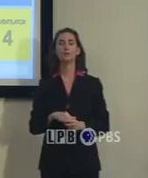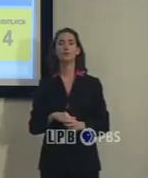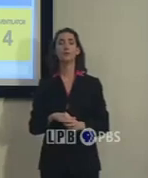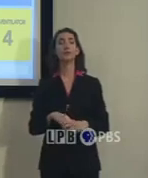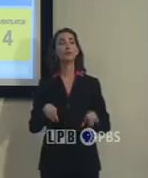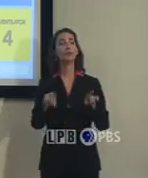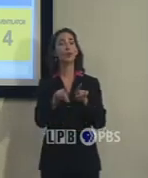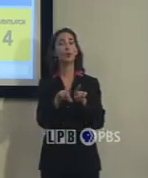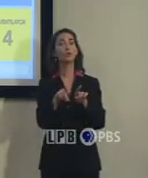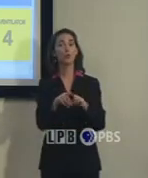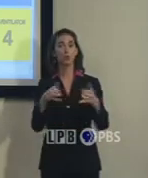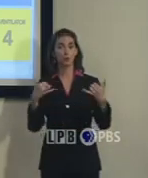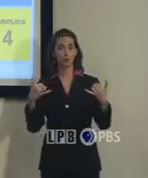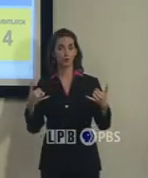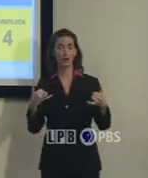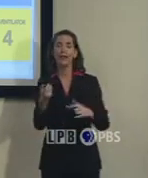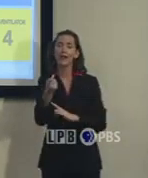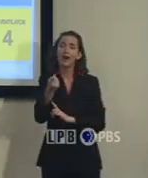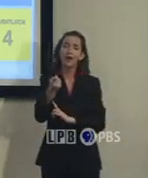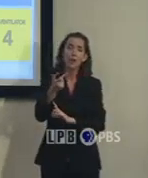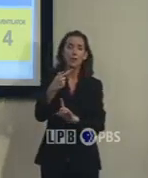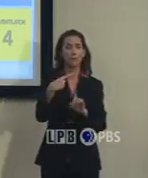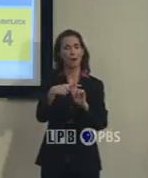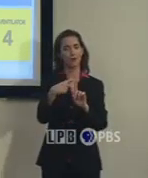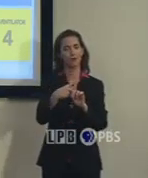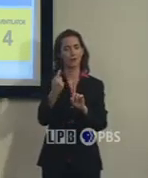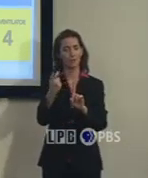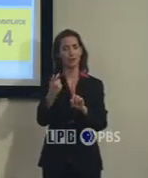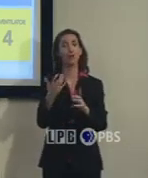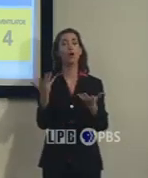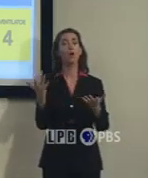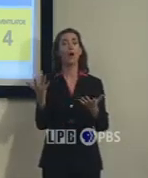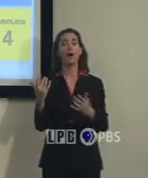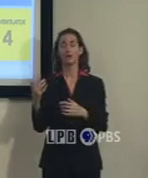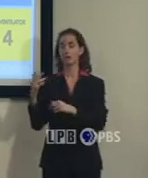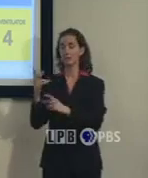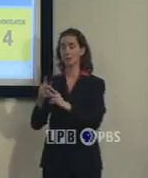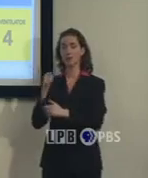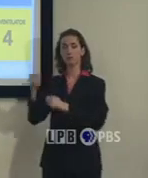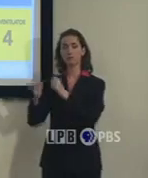Also today, there's a little bit of good news. After 2 days of increasing